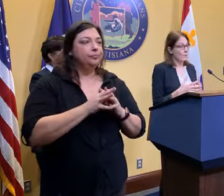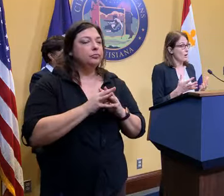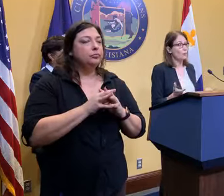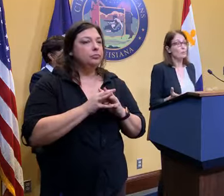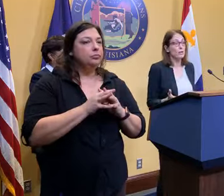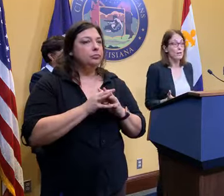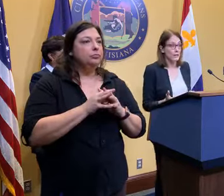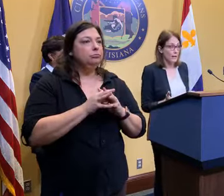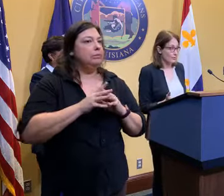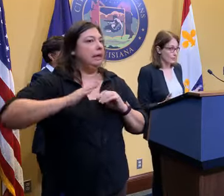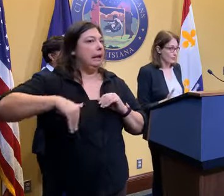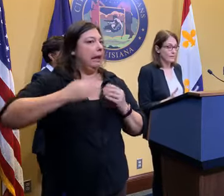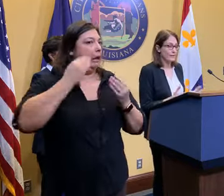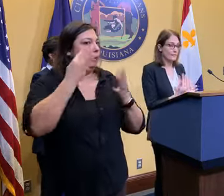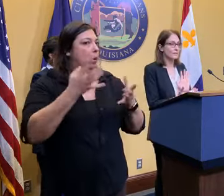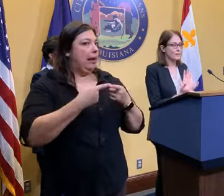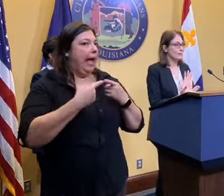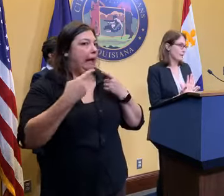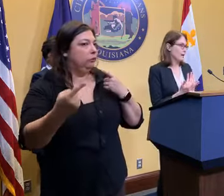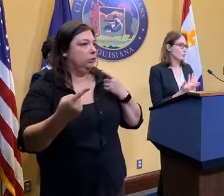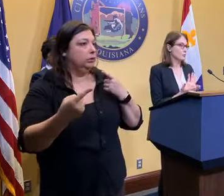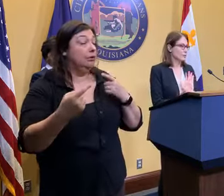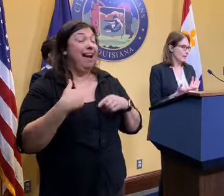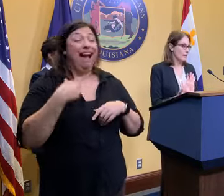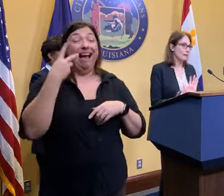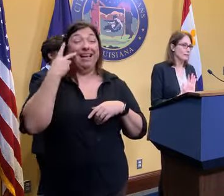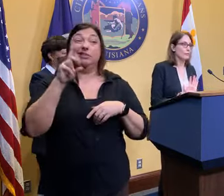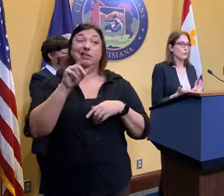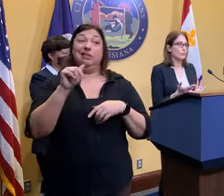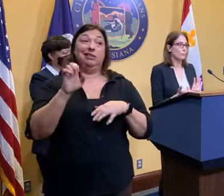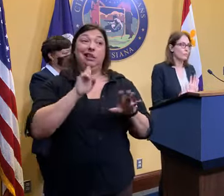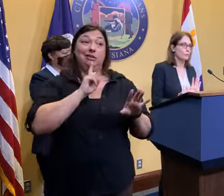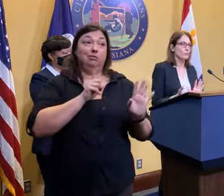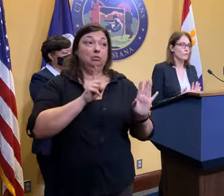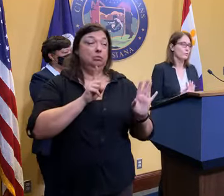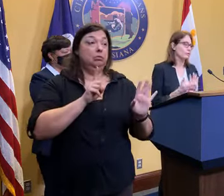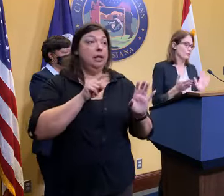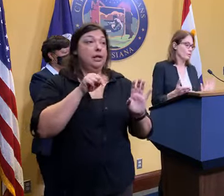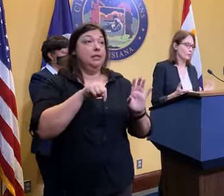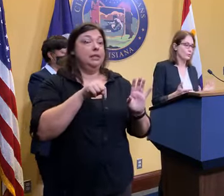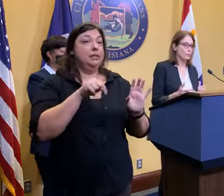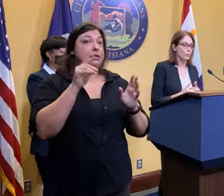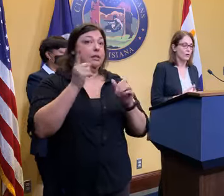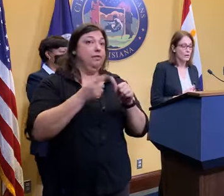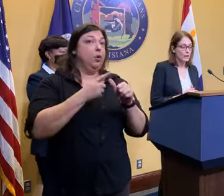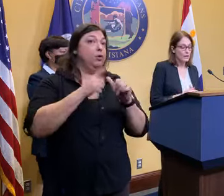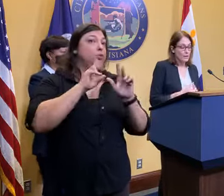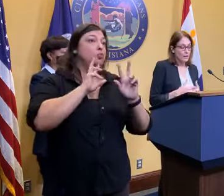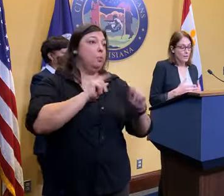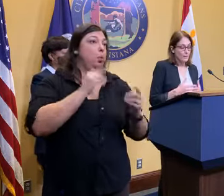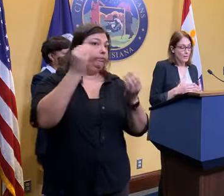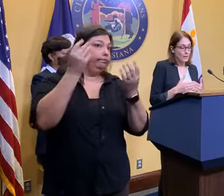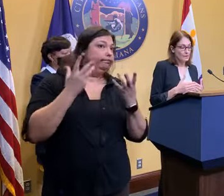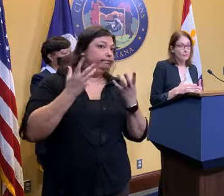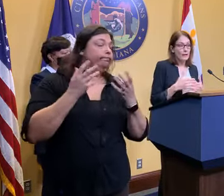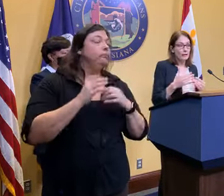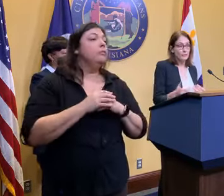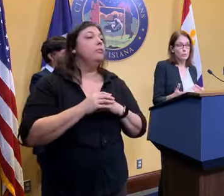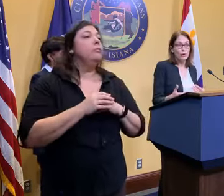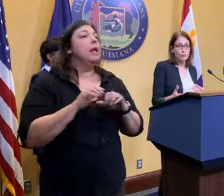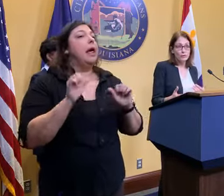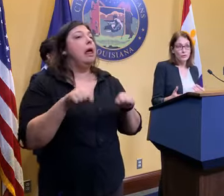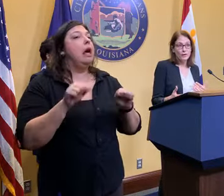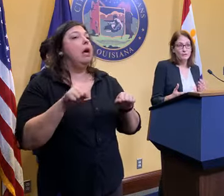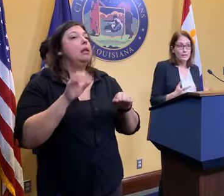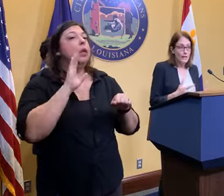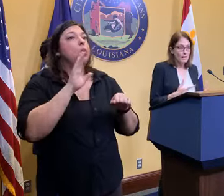They have not reported any adverse effects. I haven't seen the actual data. This is just sort of their first report. It is likely it will